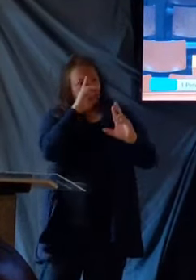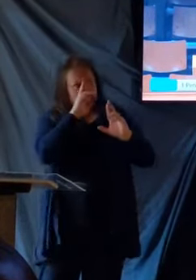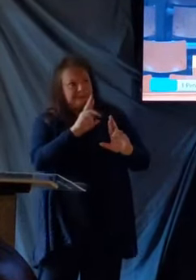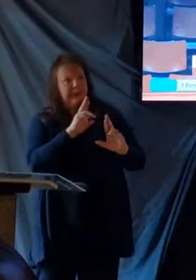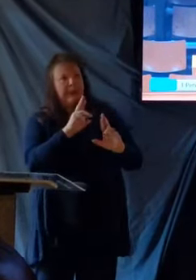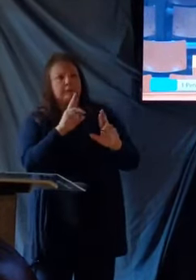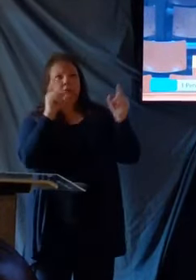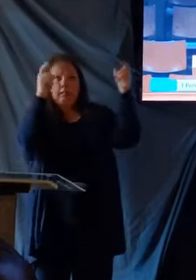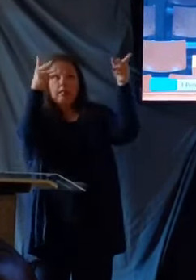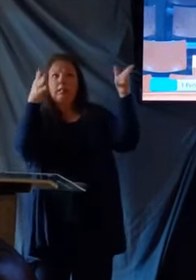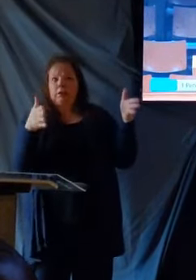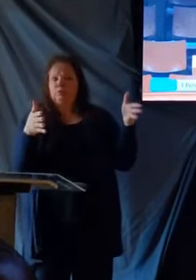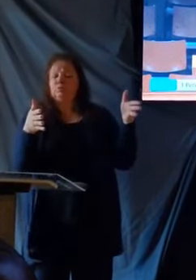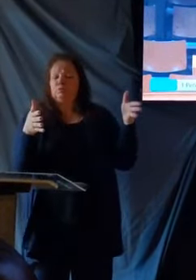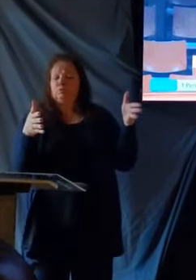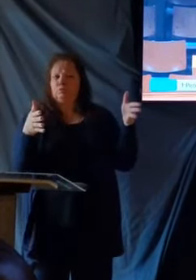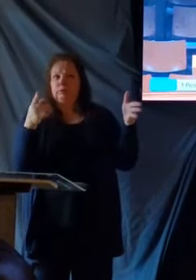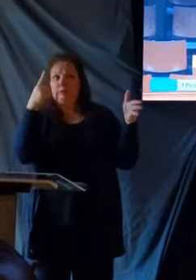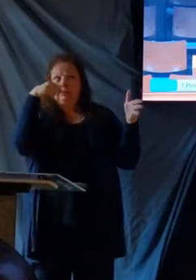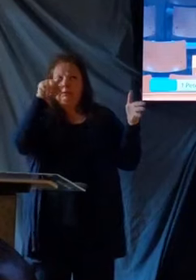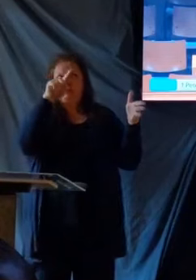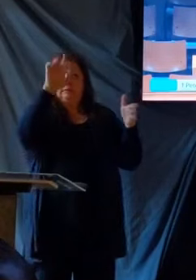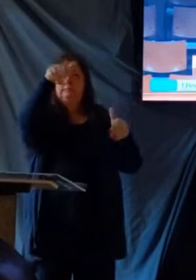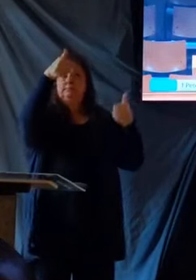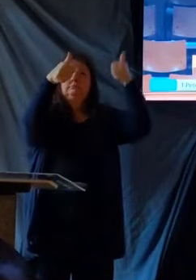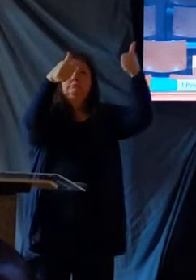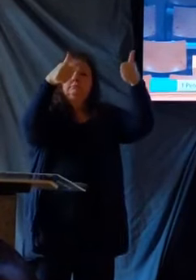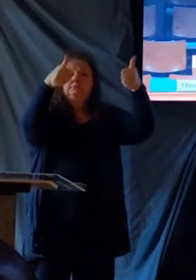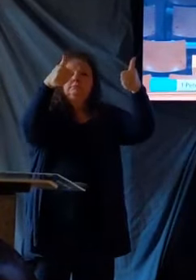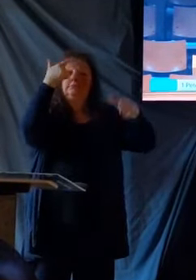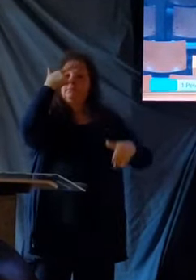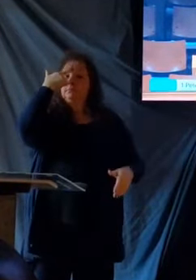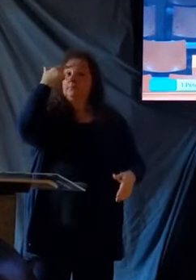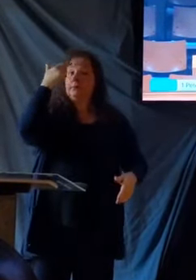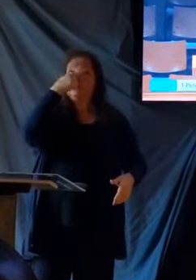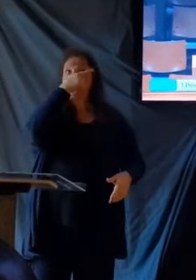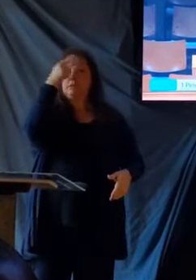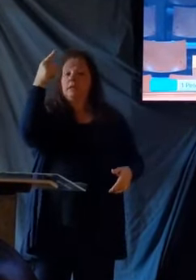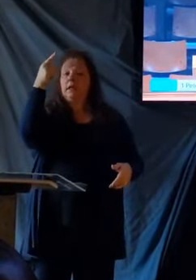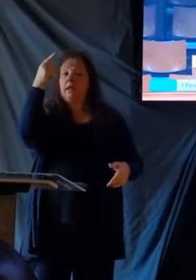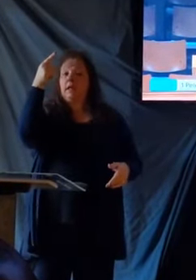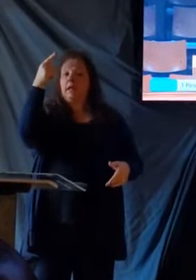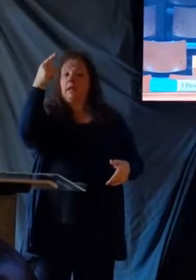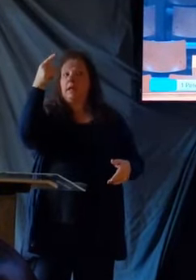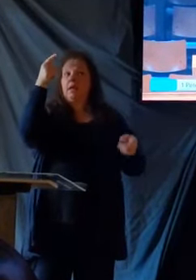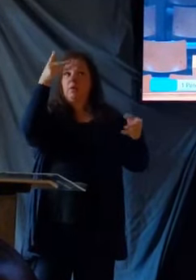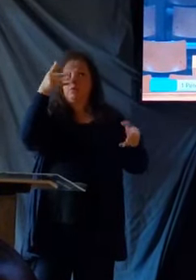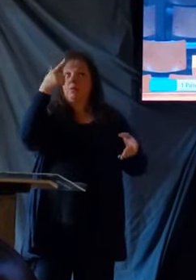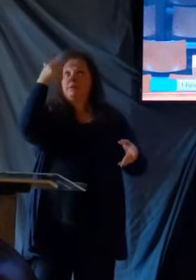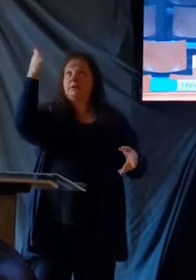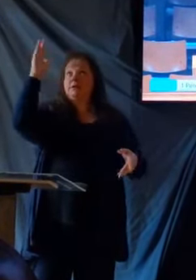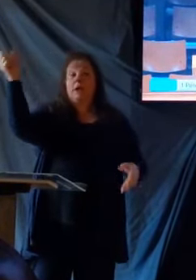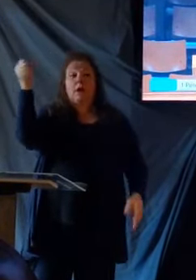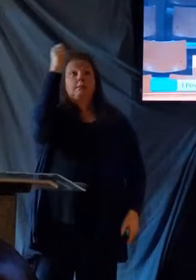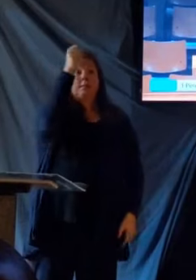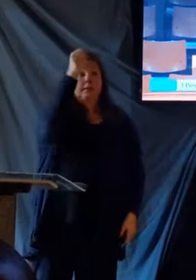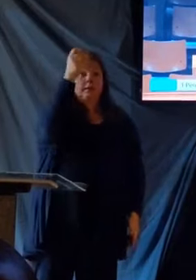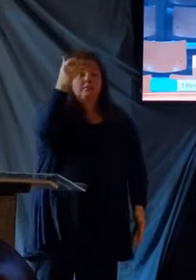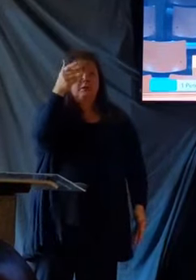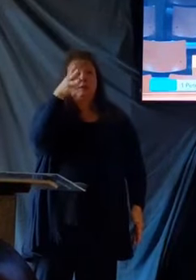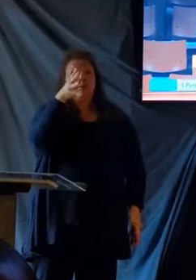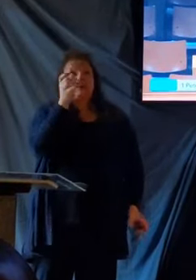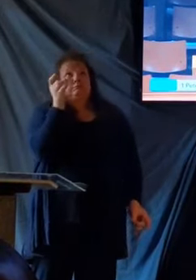the rulers that are in place because they're the ruler that God has put over us. Maybe the